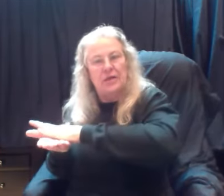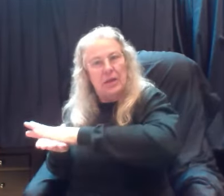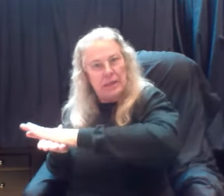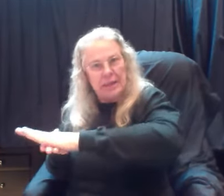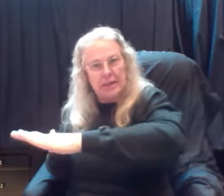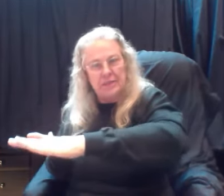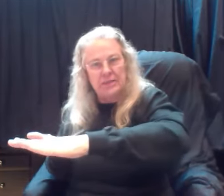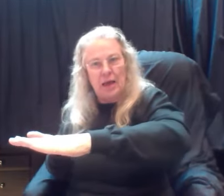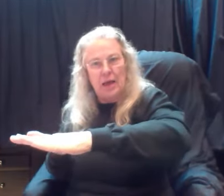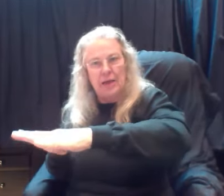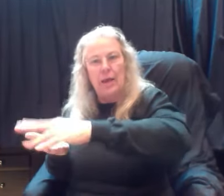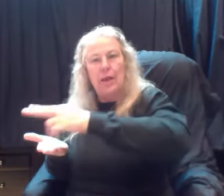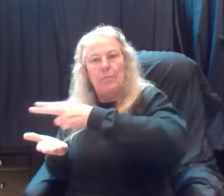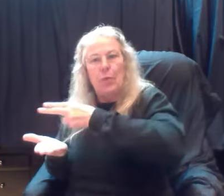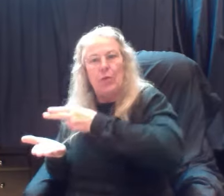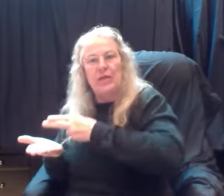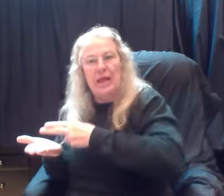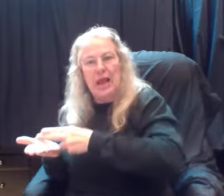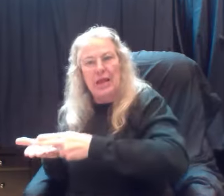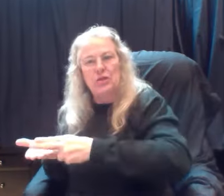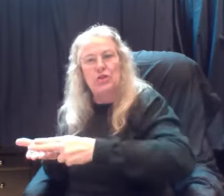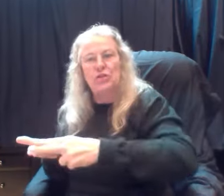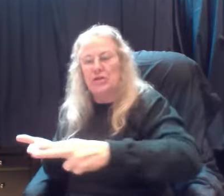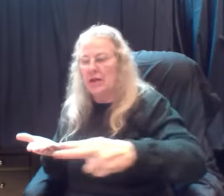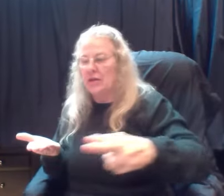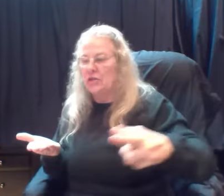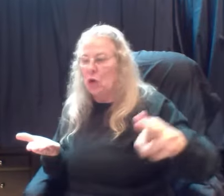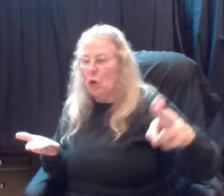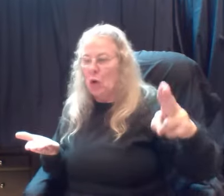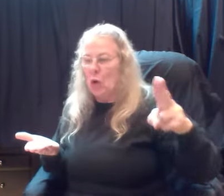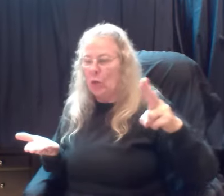clean sign. But with the H, it is holy.